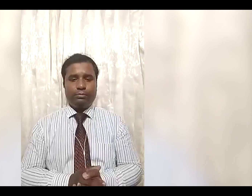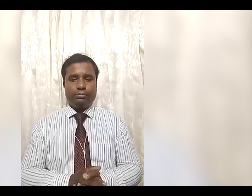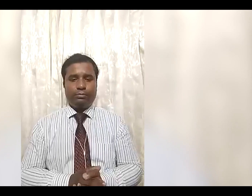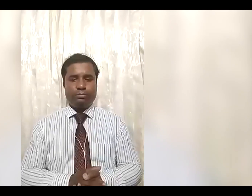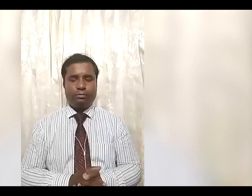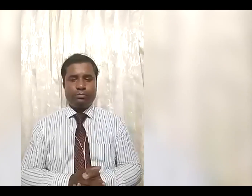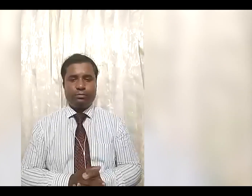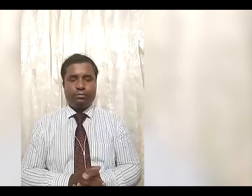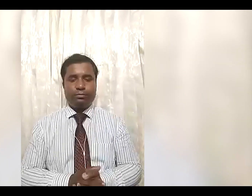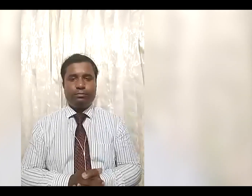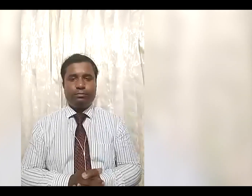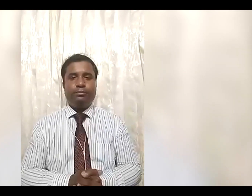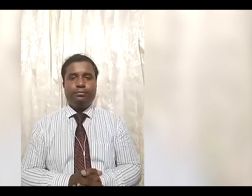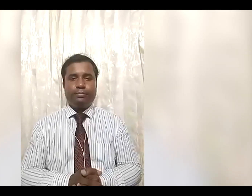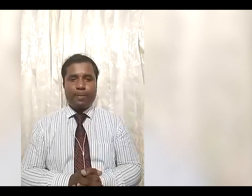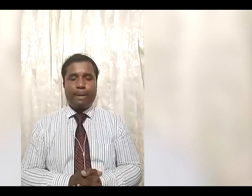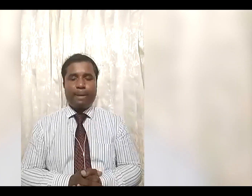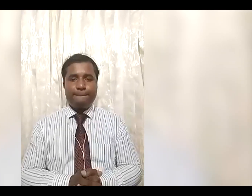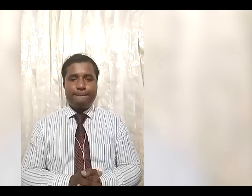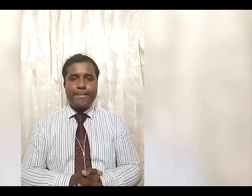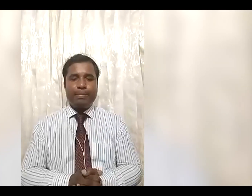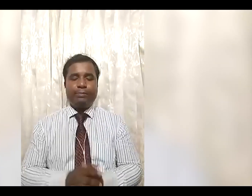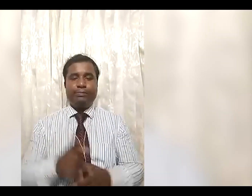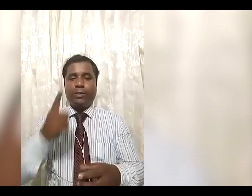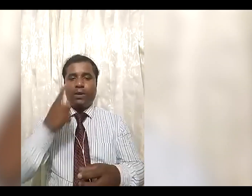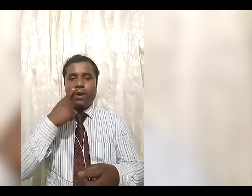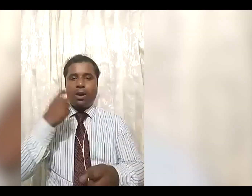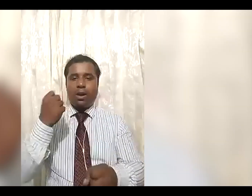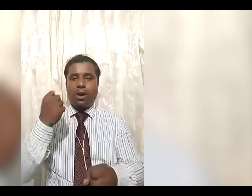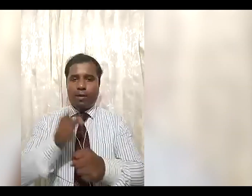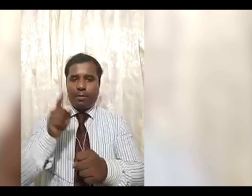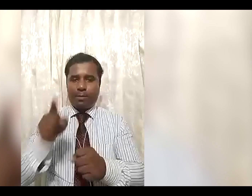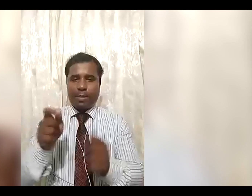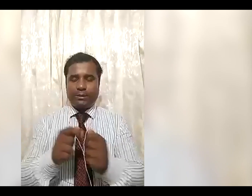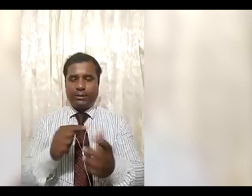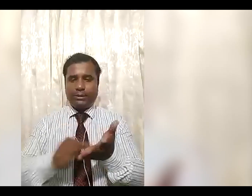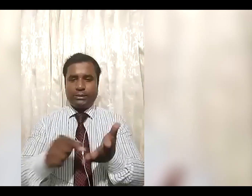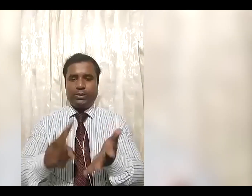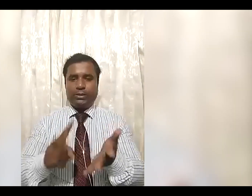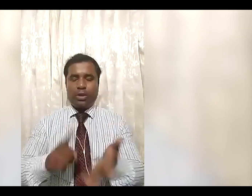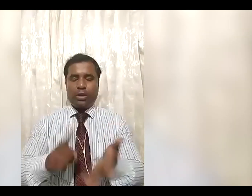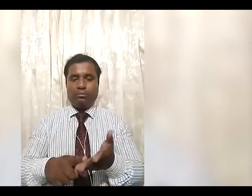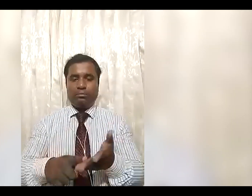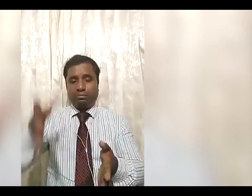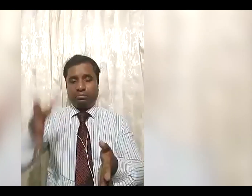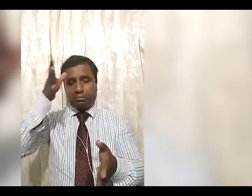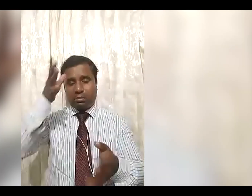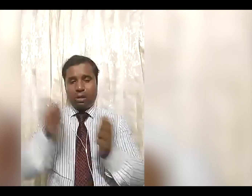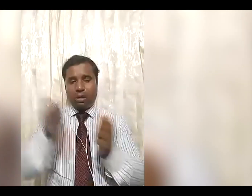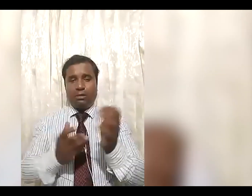this information. So the Australian government in particular has been leading on using these standardized Washington Group